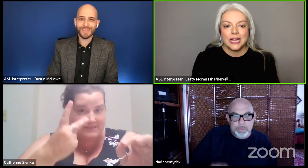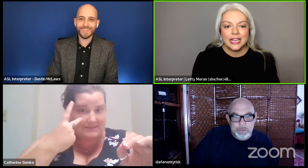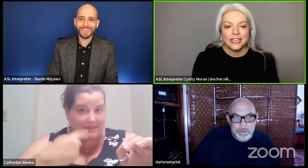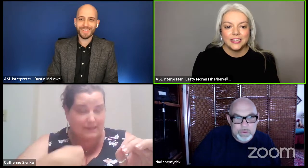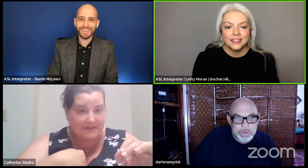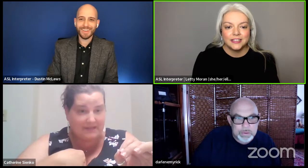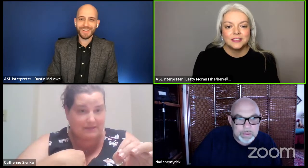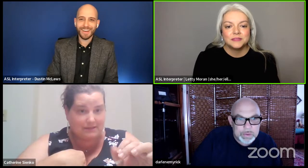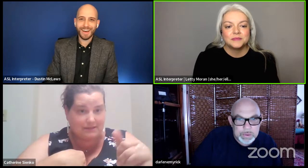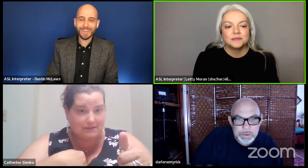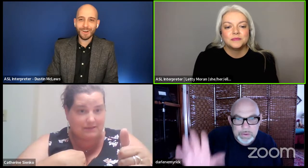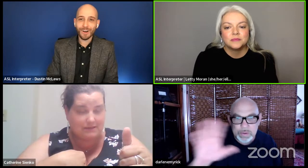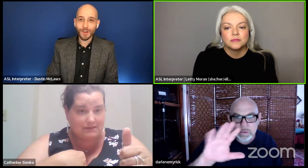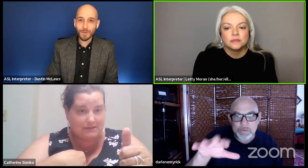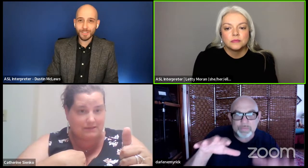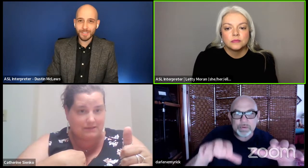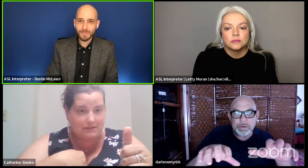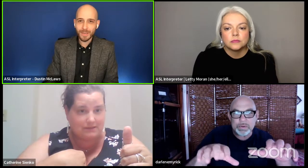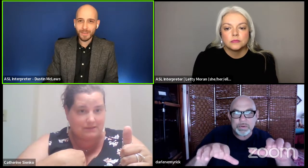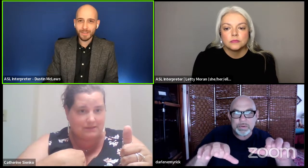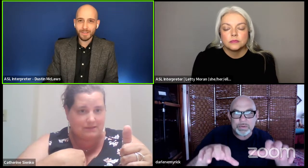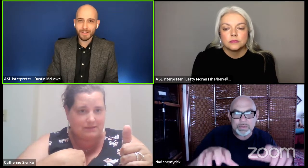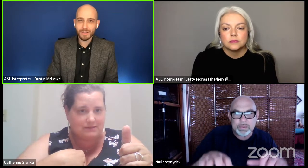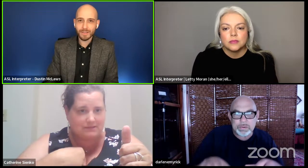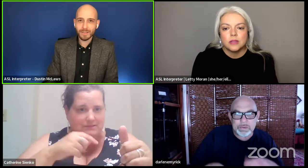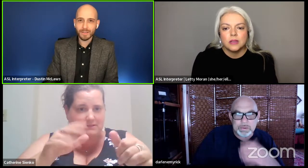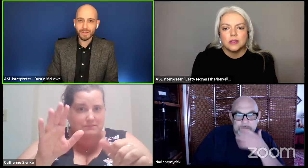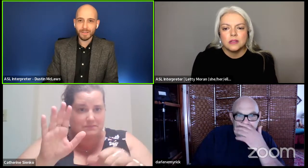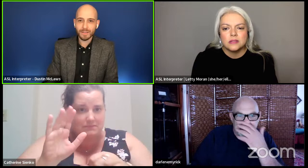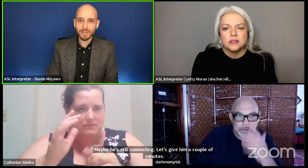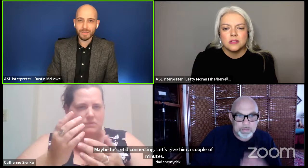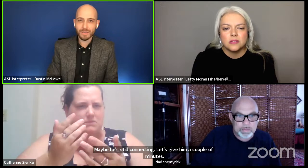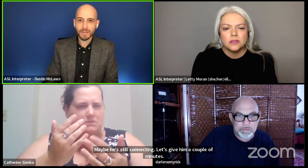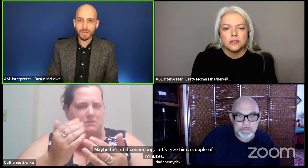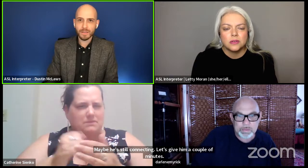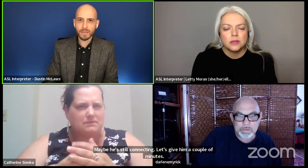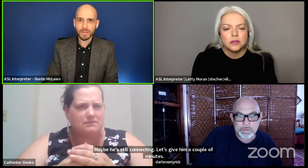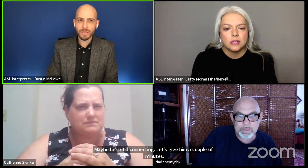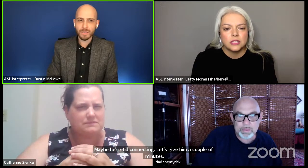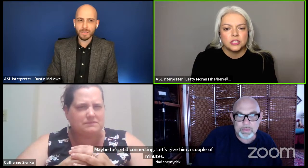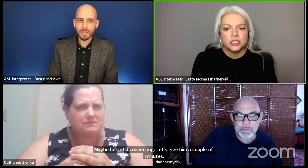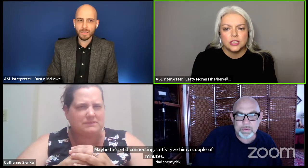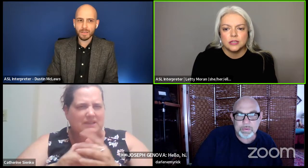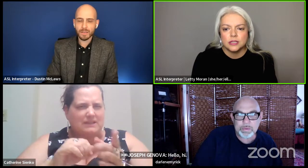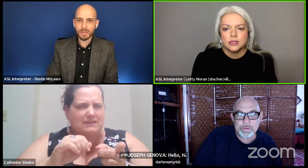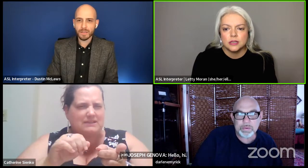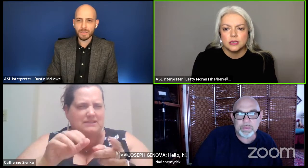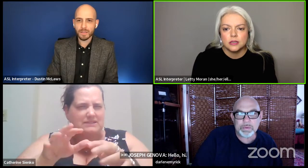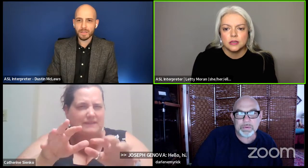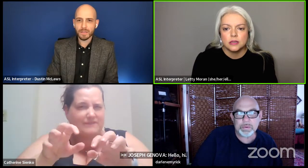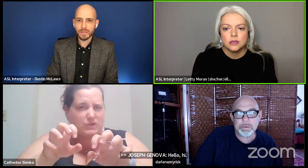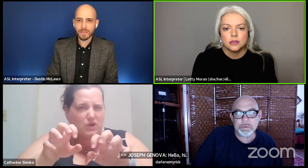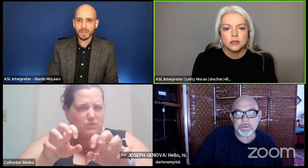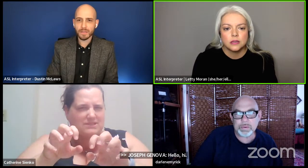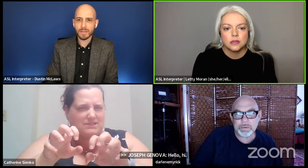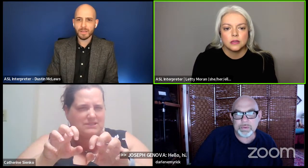Hello, hi. Hi there, are you able to see me? That's a little glitchy.